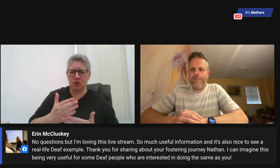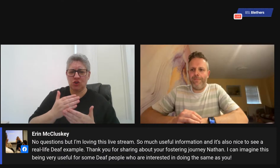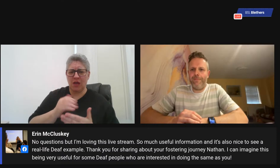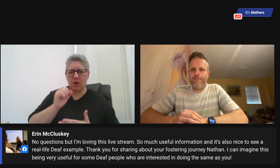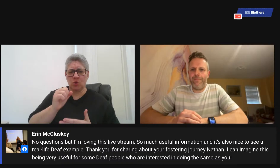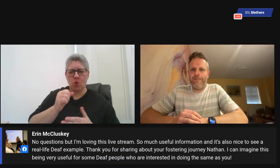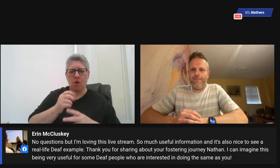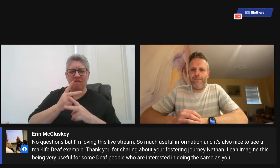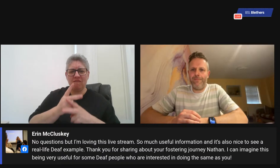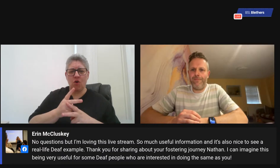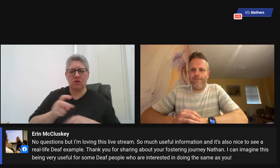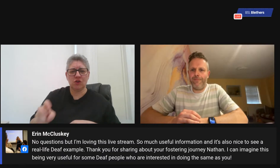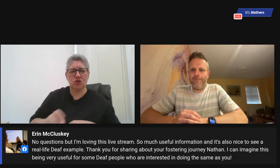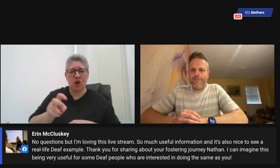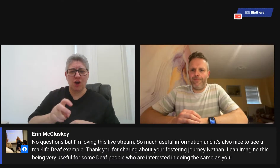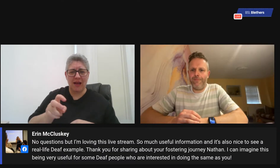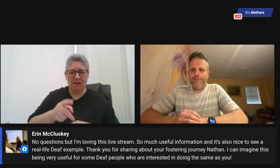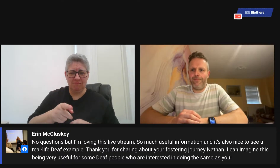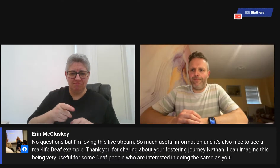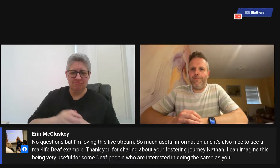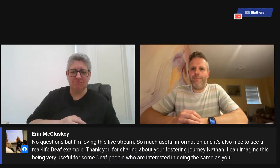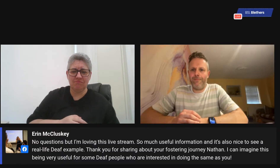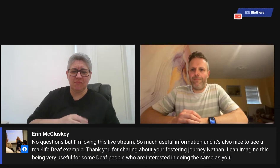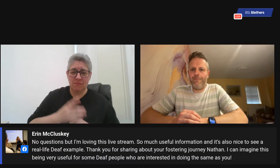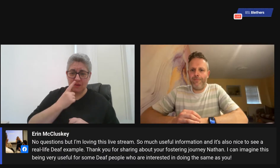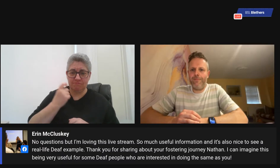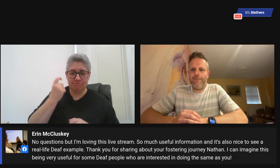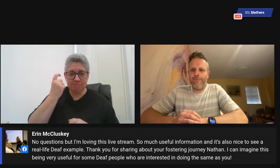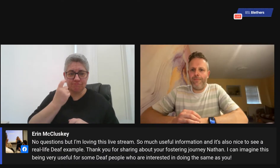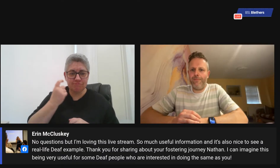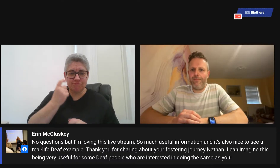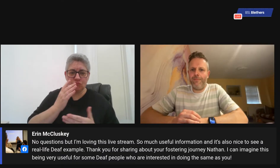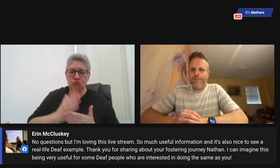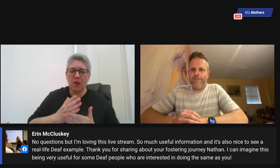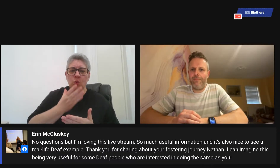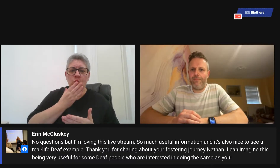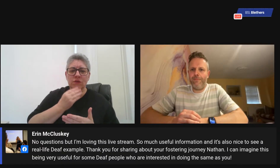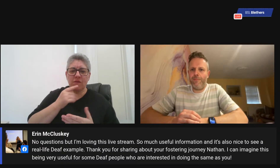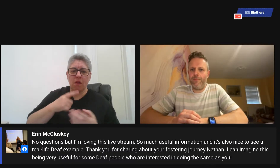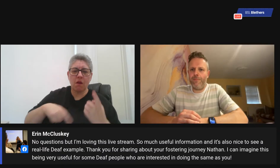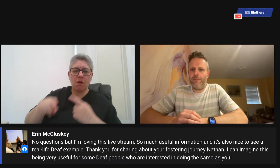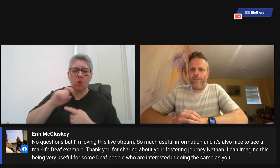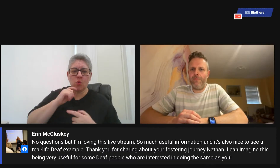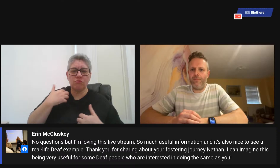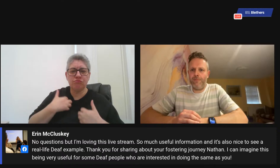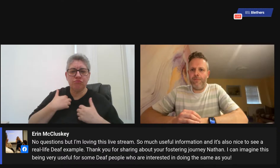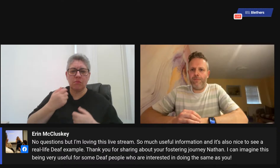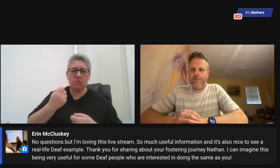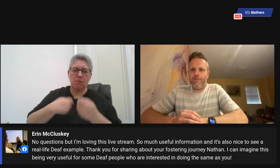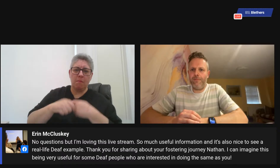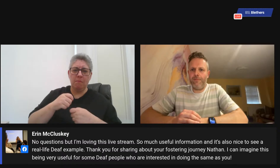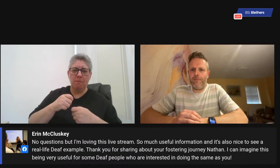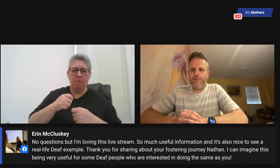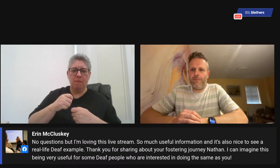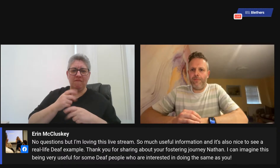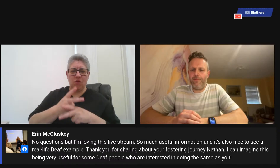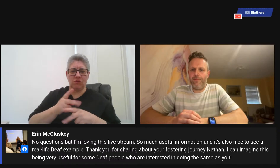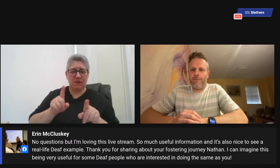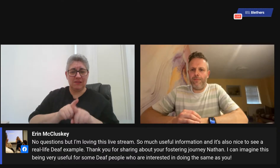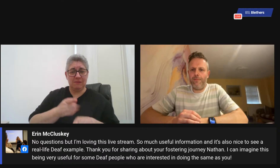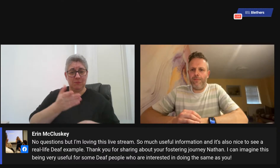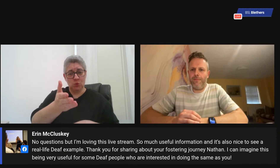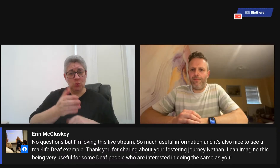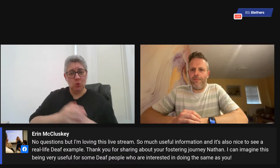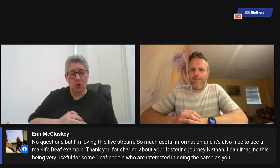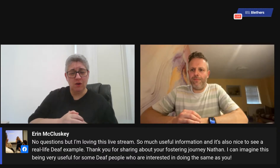real life deaf example. Thank you for sharing your foster journey, Nathan. I can imagine this being very